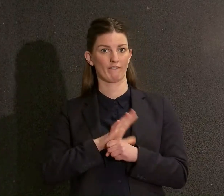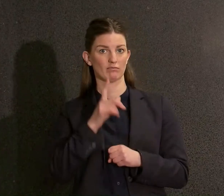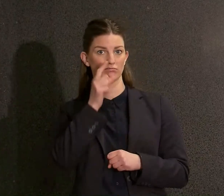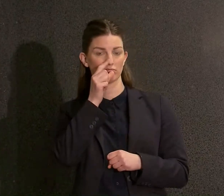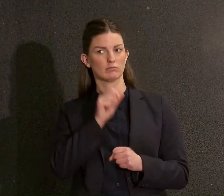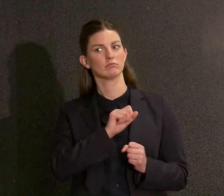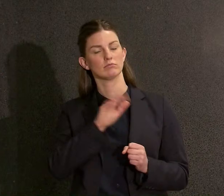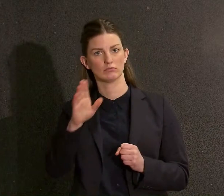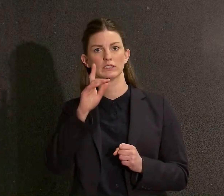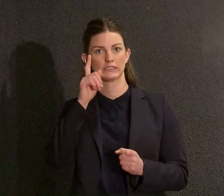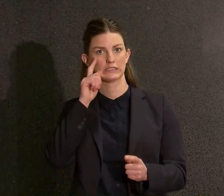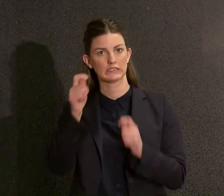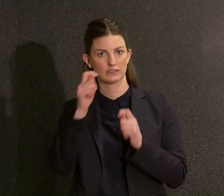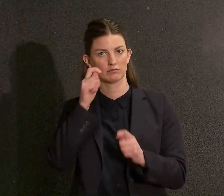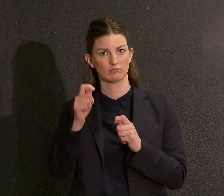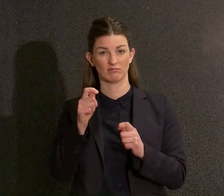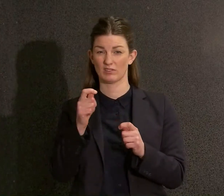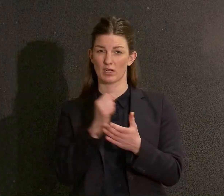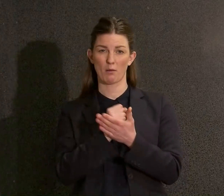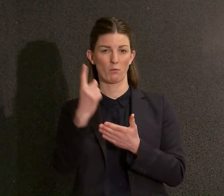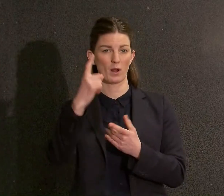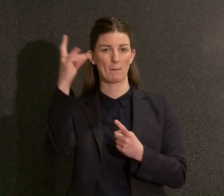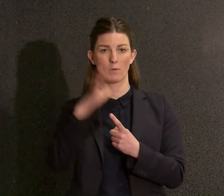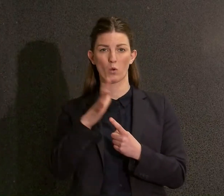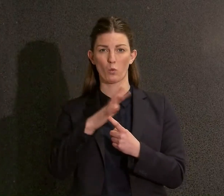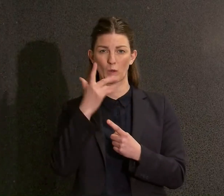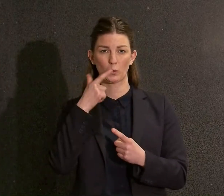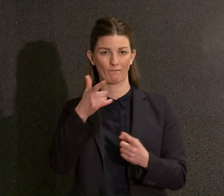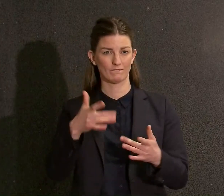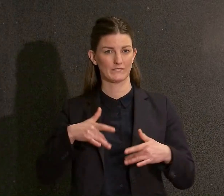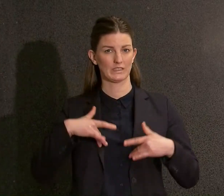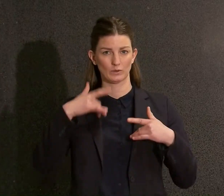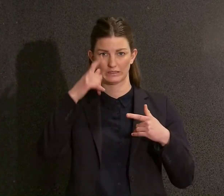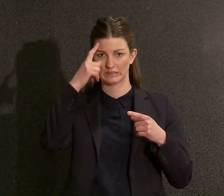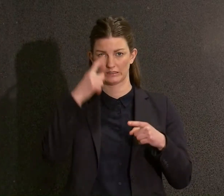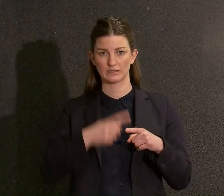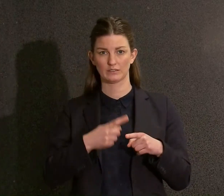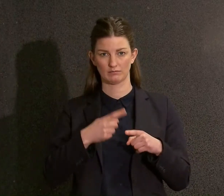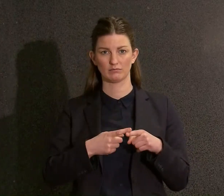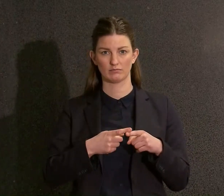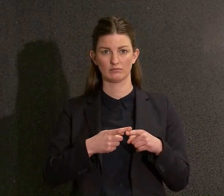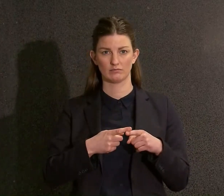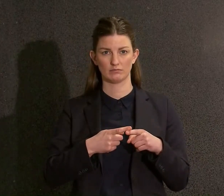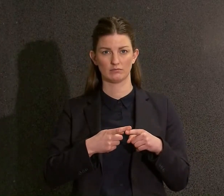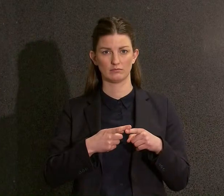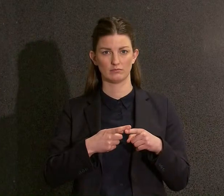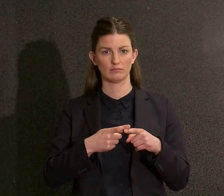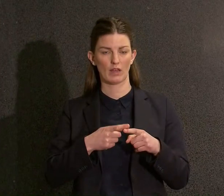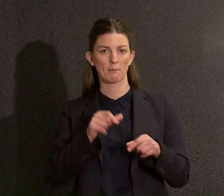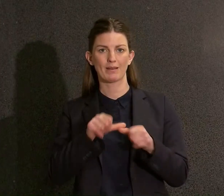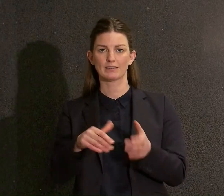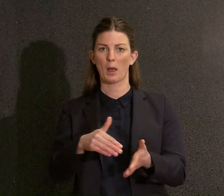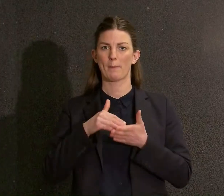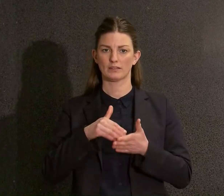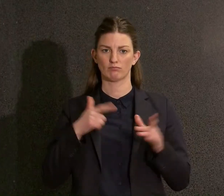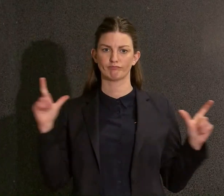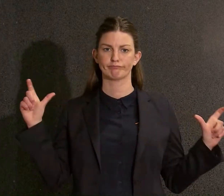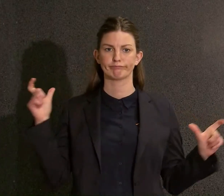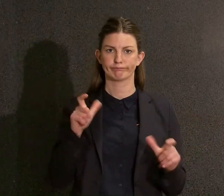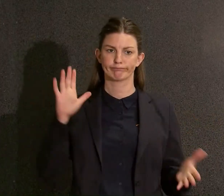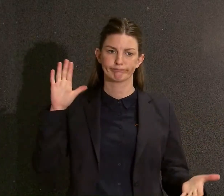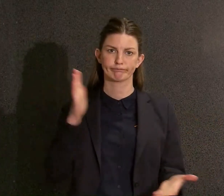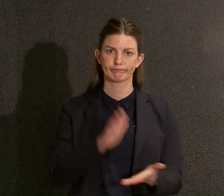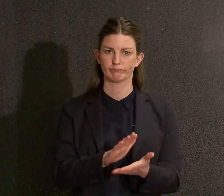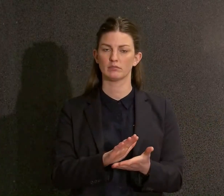nothing more important than people getting tested as soon as they register symptoms. That's how we shut this down. That's how we get not